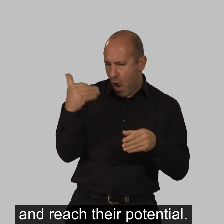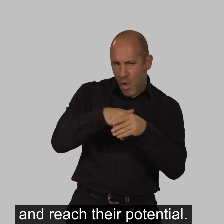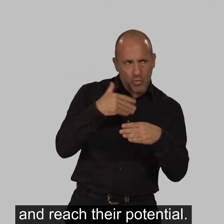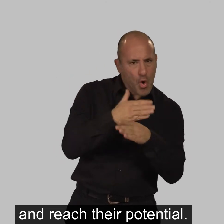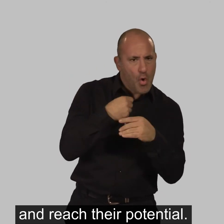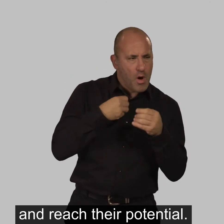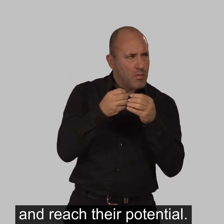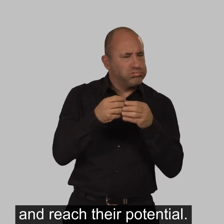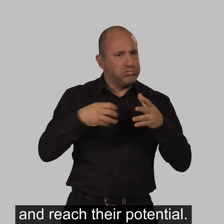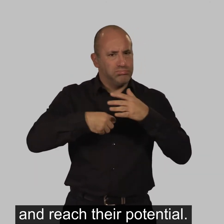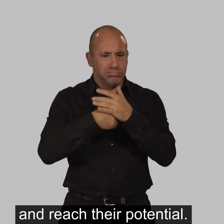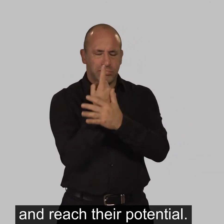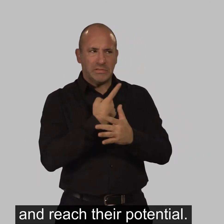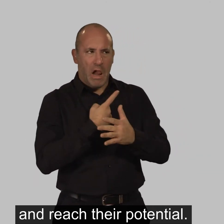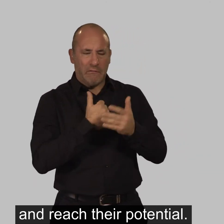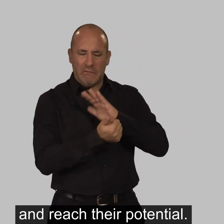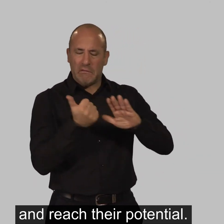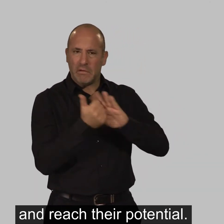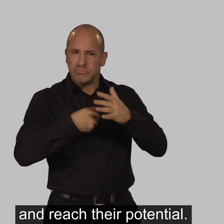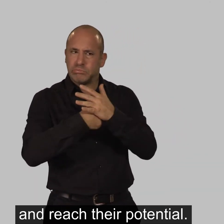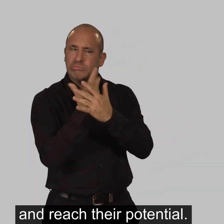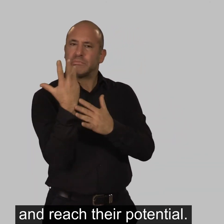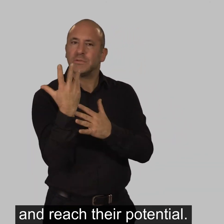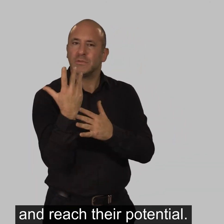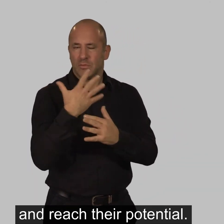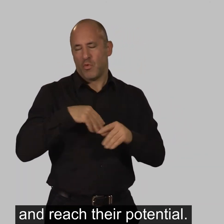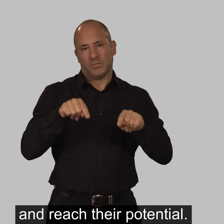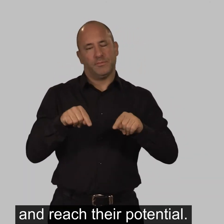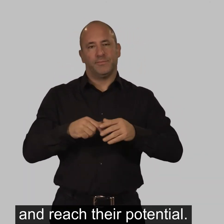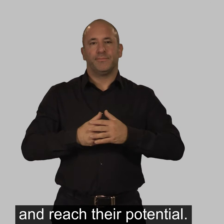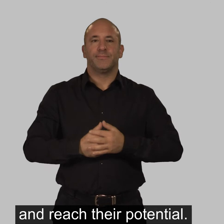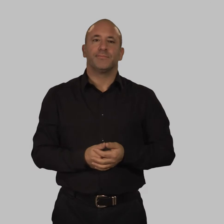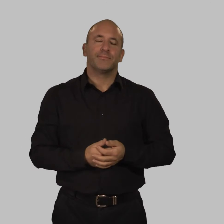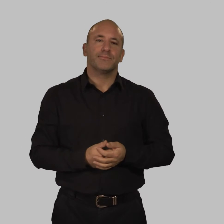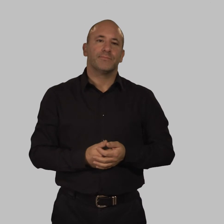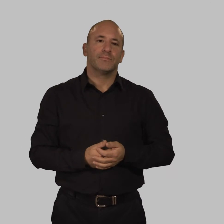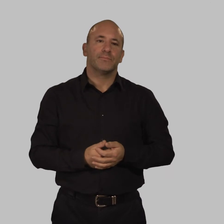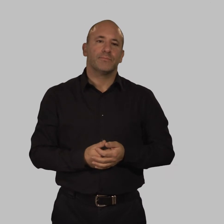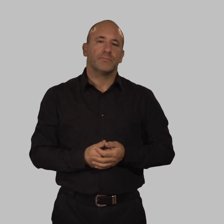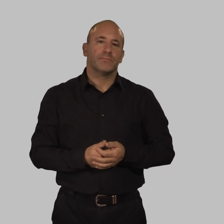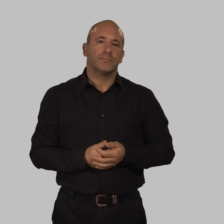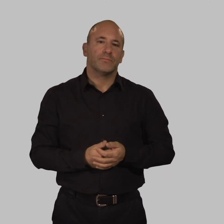workplace where disabled people can thrive and reach their potential.